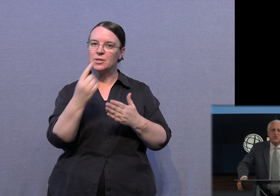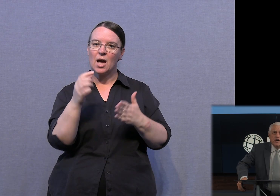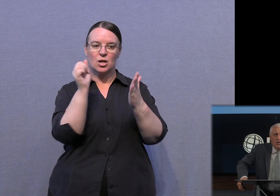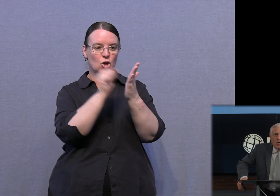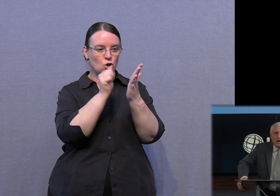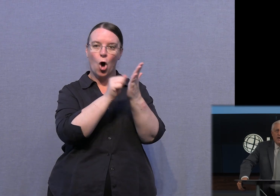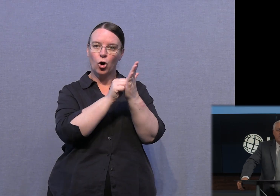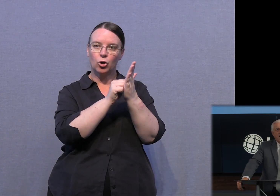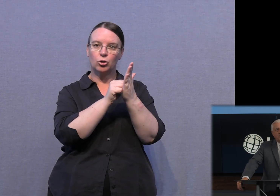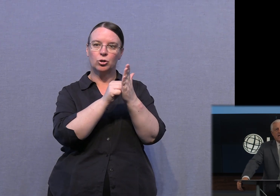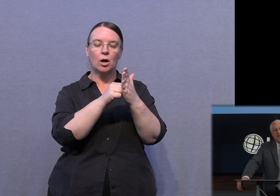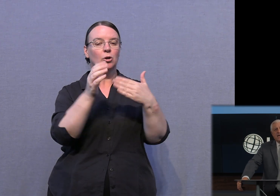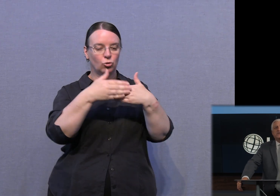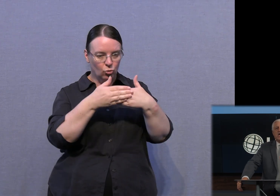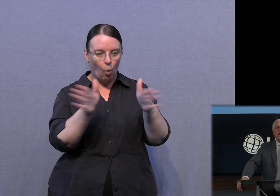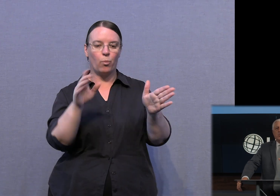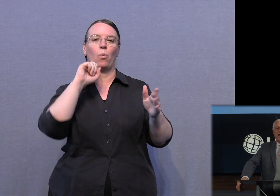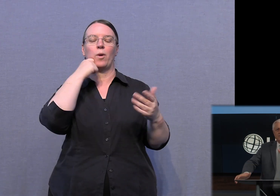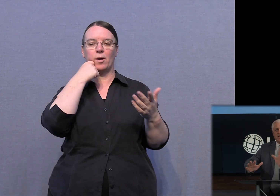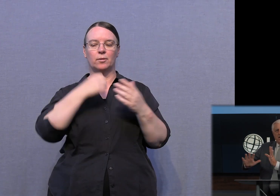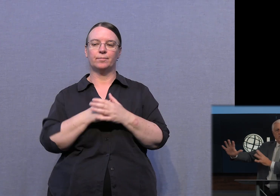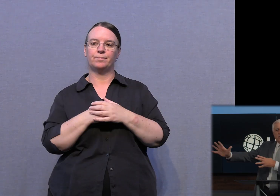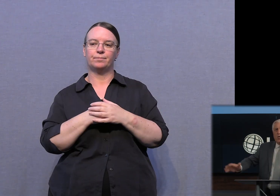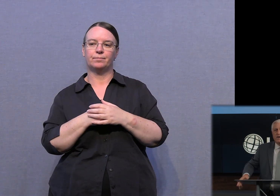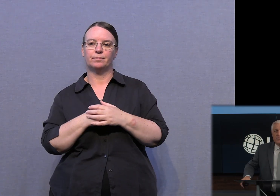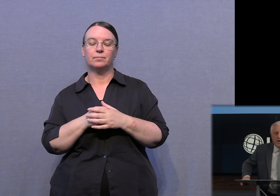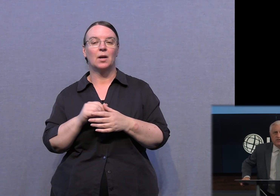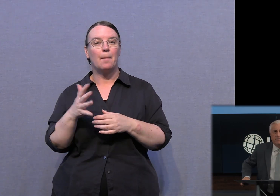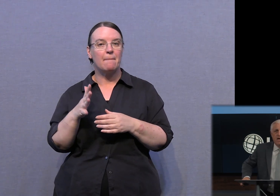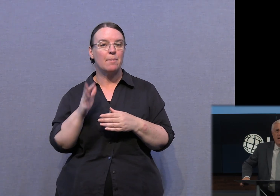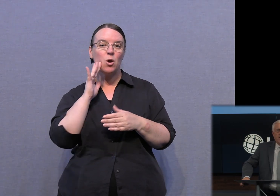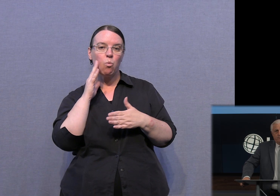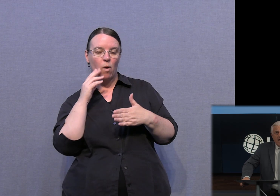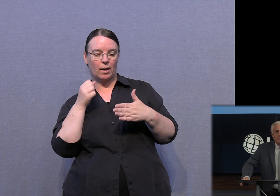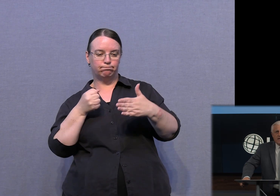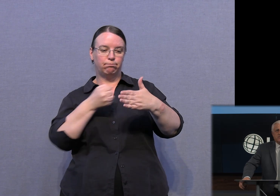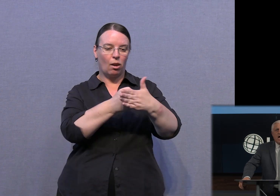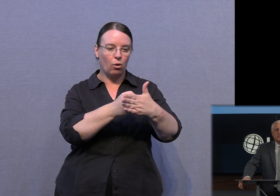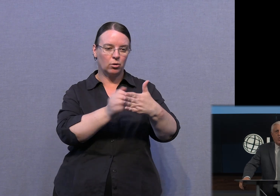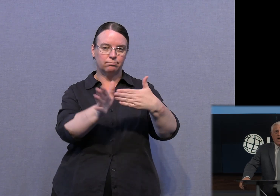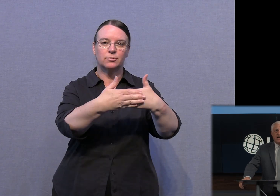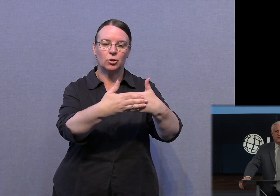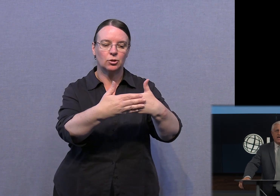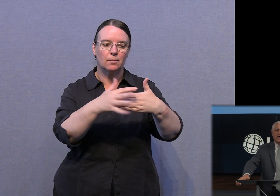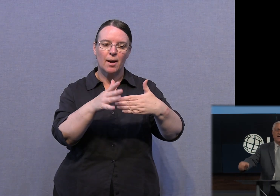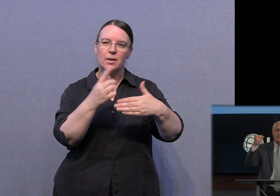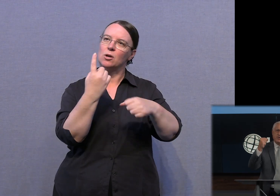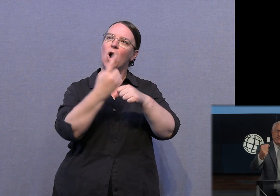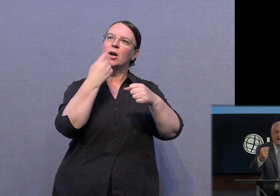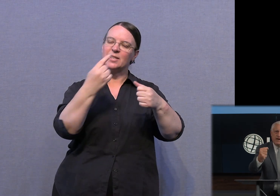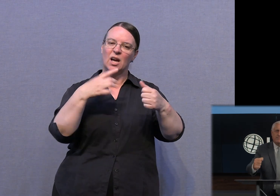from the shut door. Maybe it is God's way of telling you to go another direction, but maybe it's God's way of